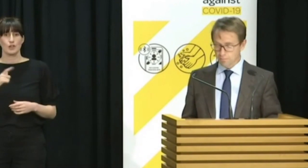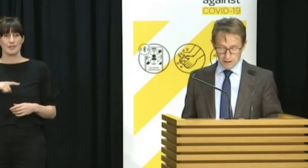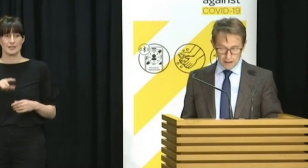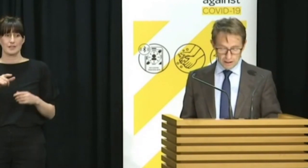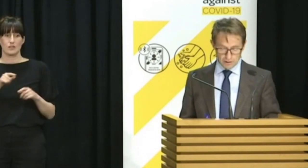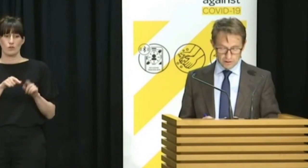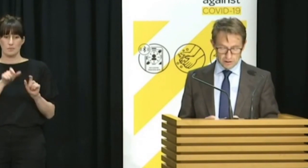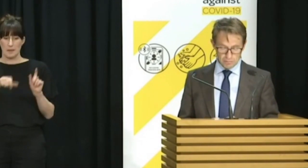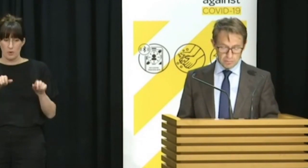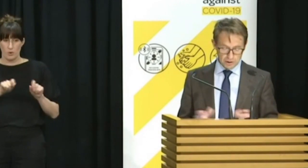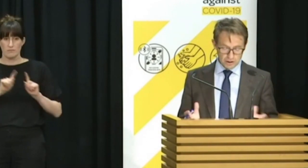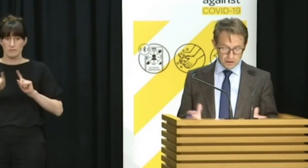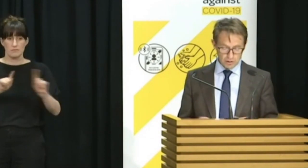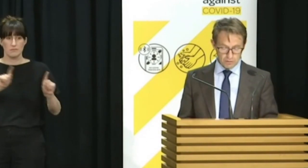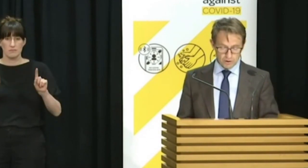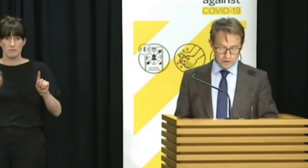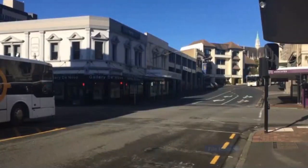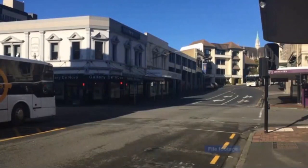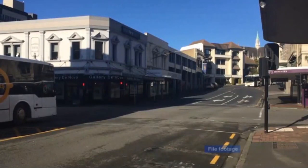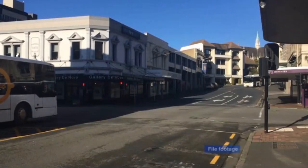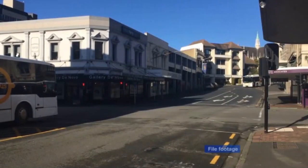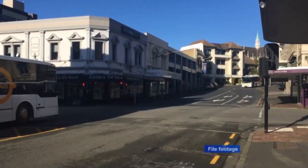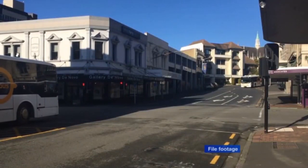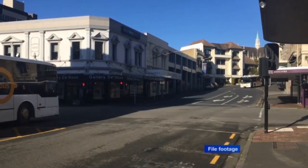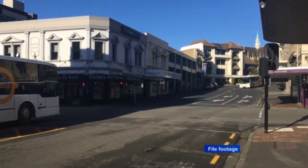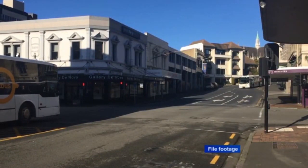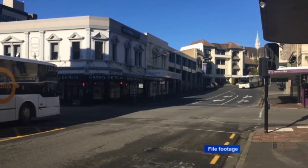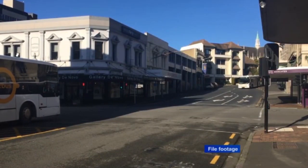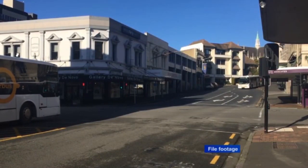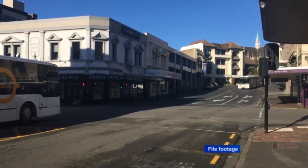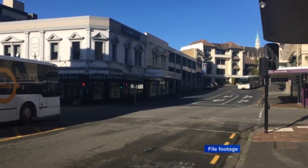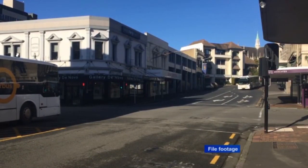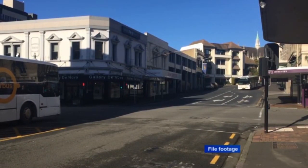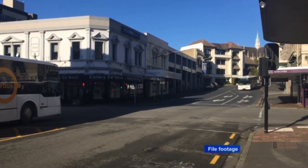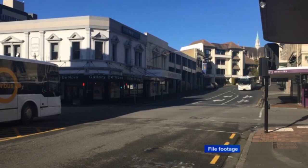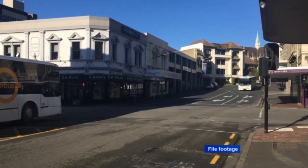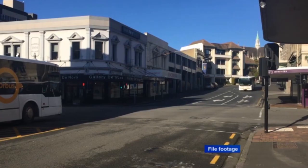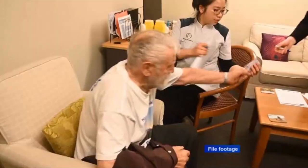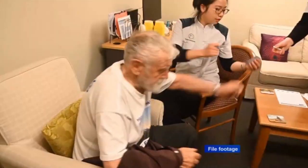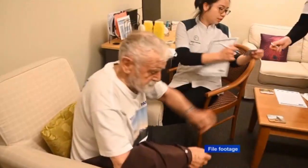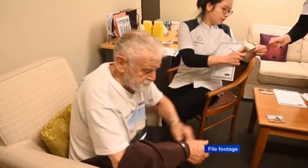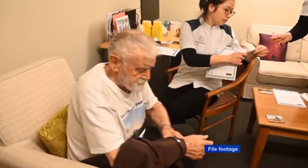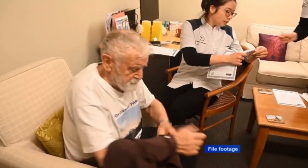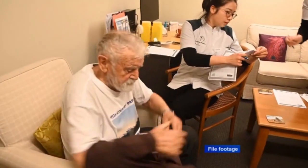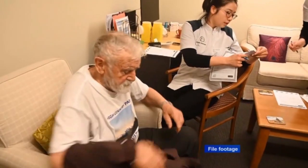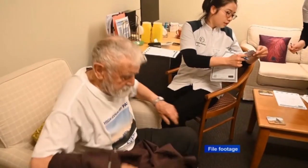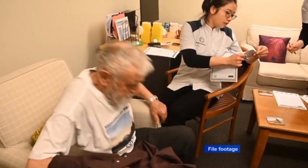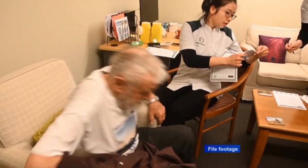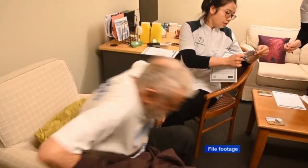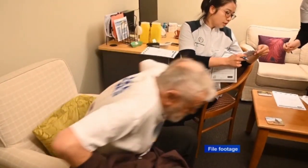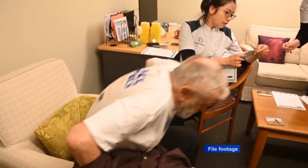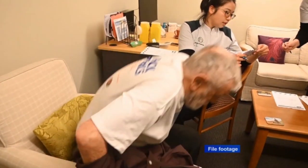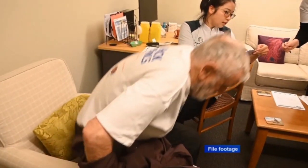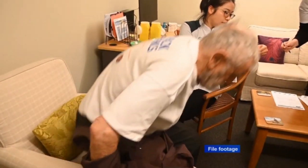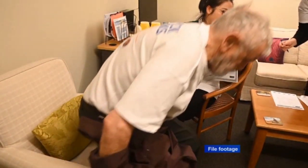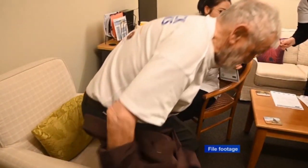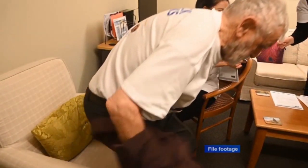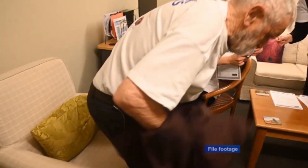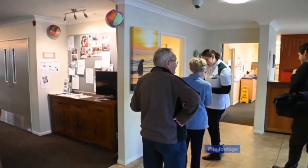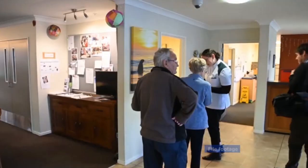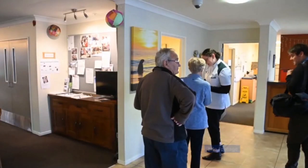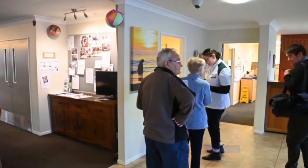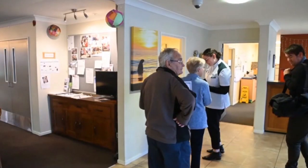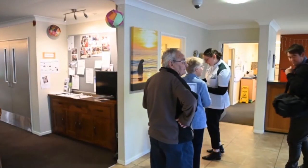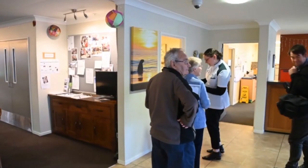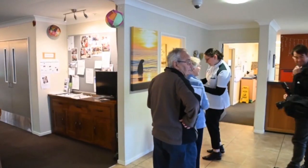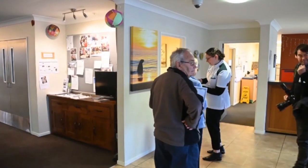further because of the large number of areas of interest. Vaccination sites are reopening across the country, with people being able